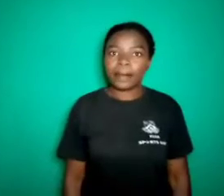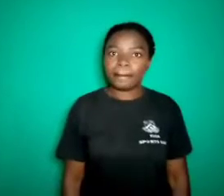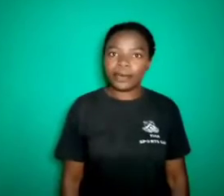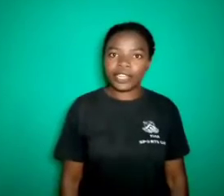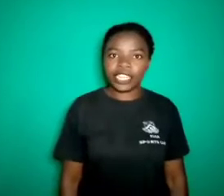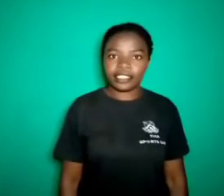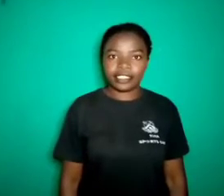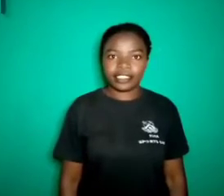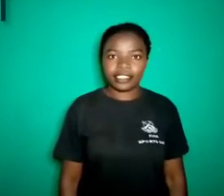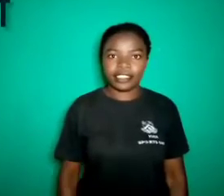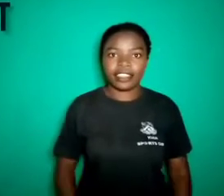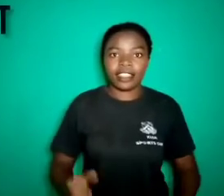bonnet.